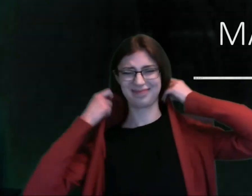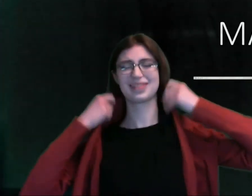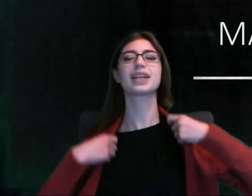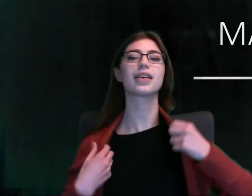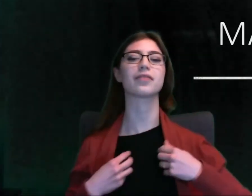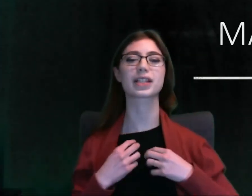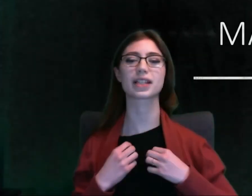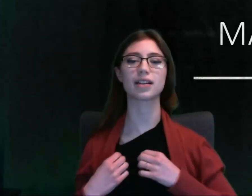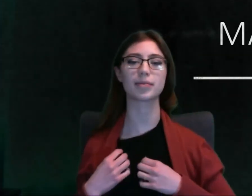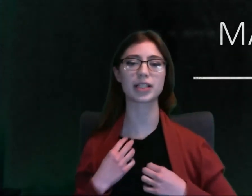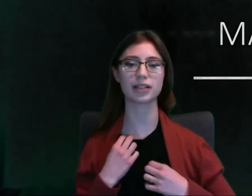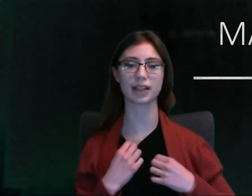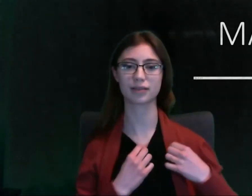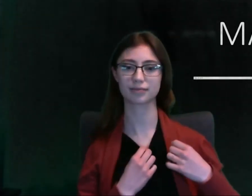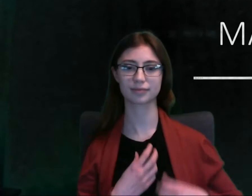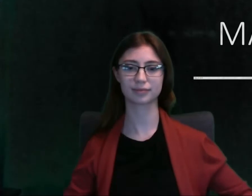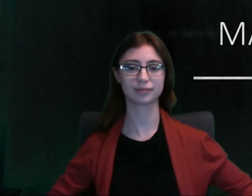I have to fix the color of my shirt there.